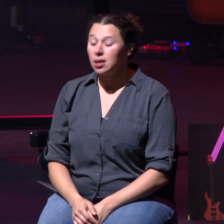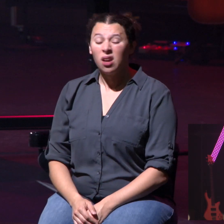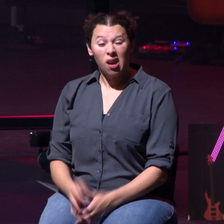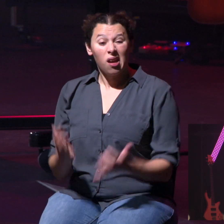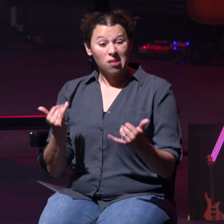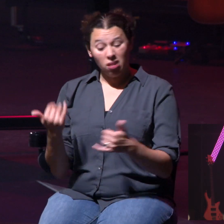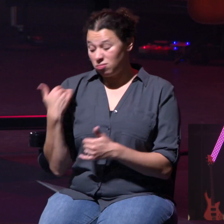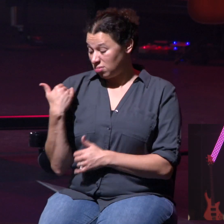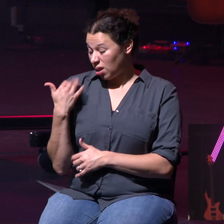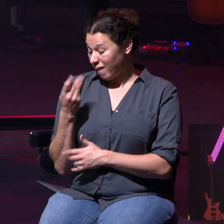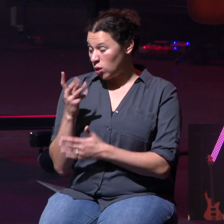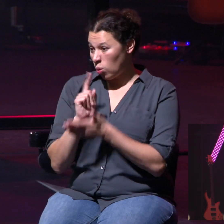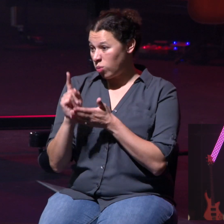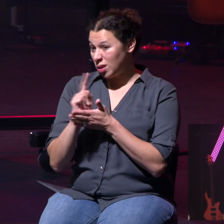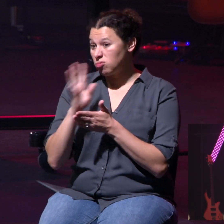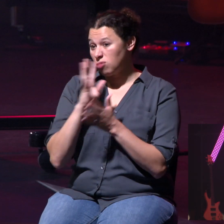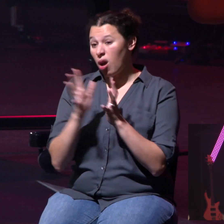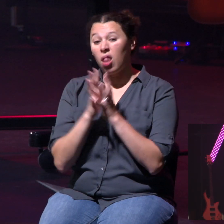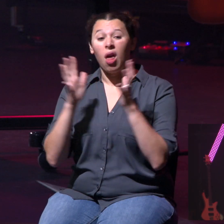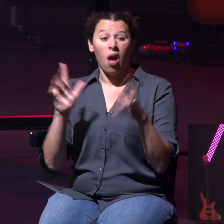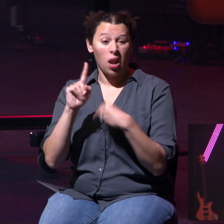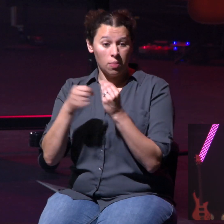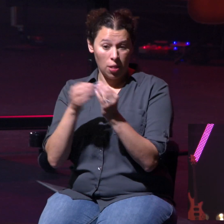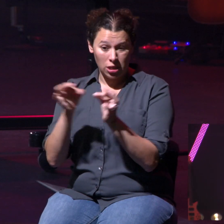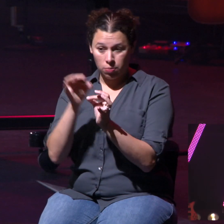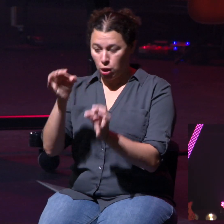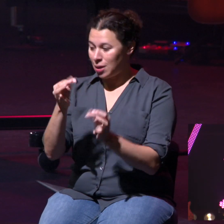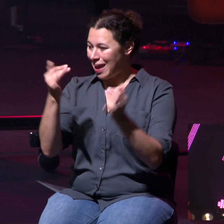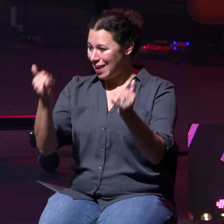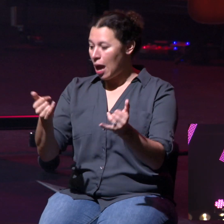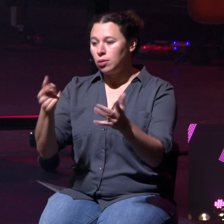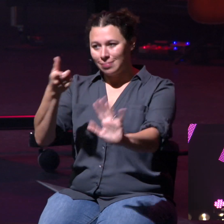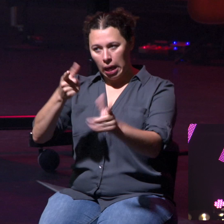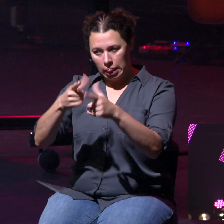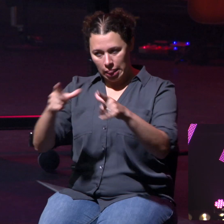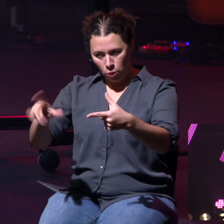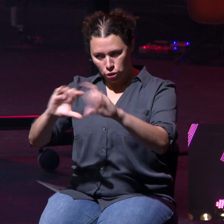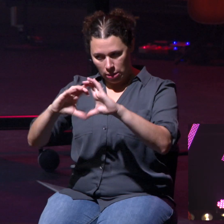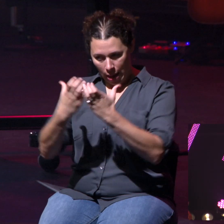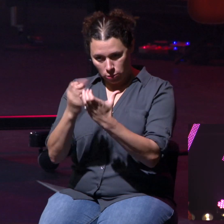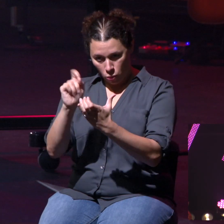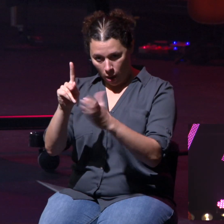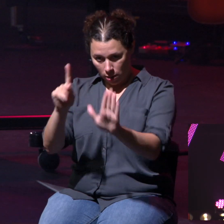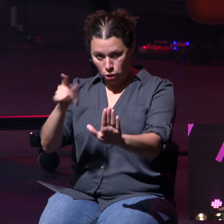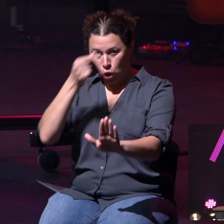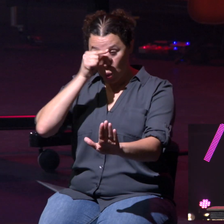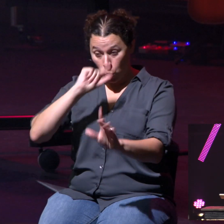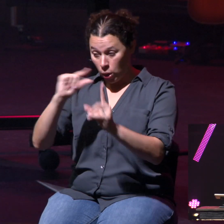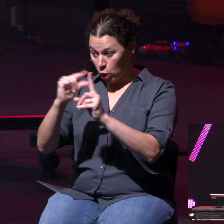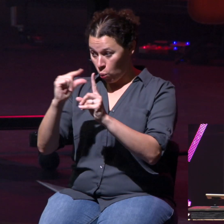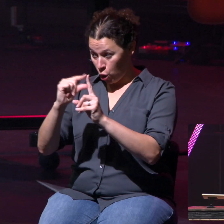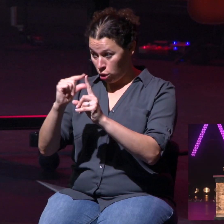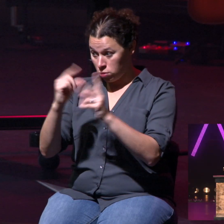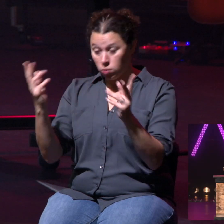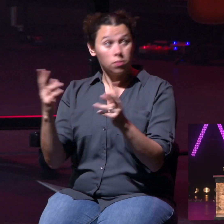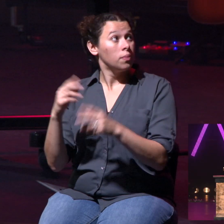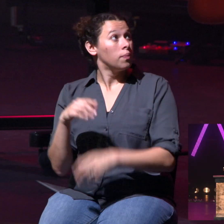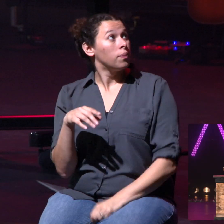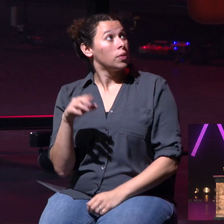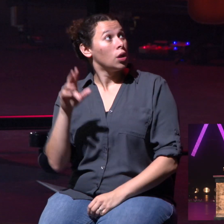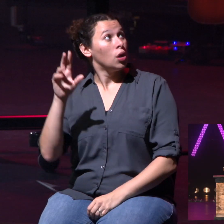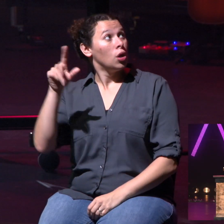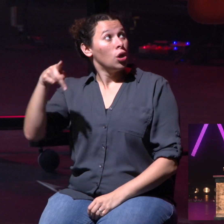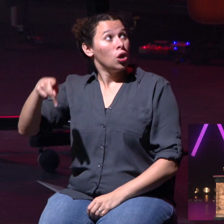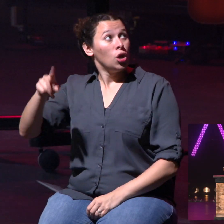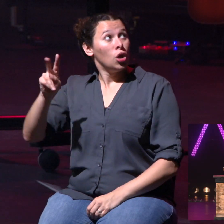last few weeks, and I wanted to give you a Greek word. Is that okay? Can we go to language class real quick? The Greek word for Spirit is the word pneuma. Everybody